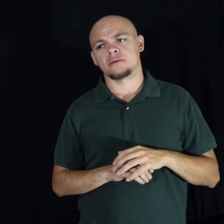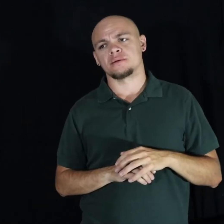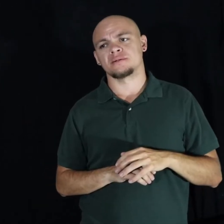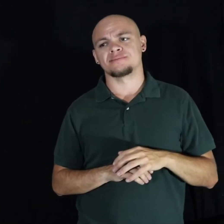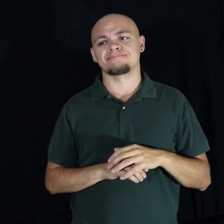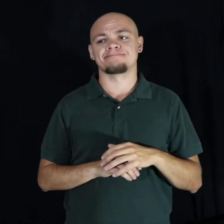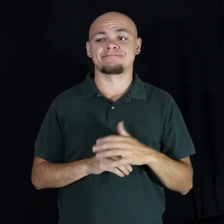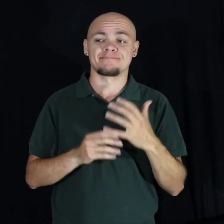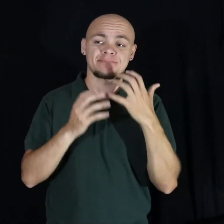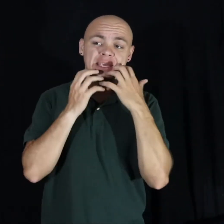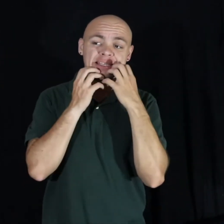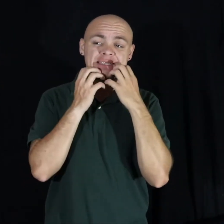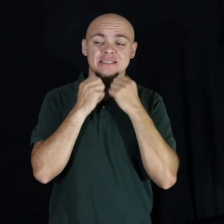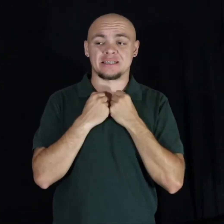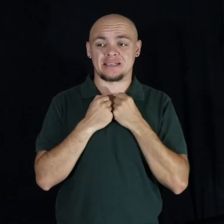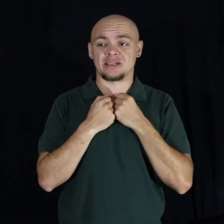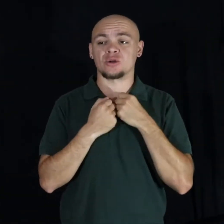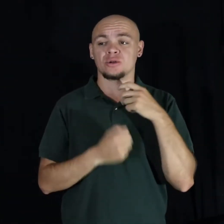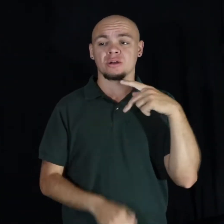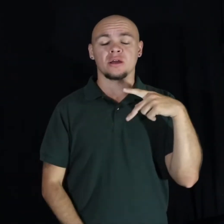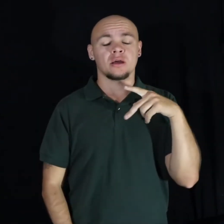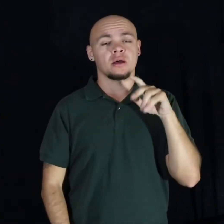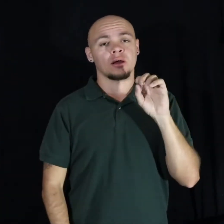Because, dear pornography,